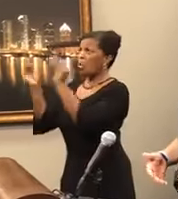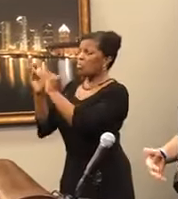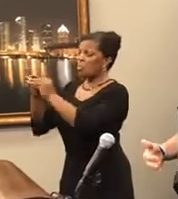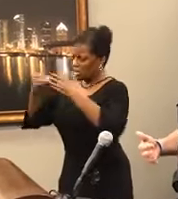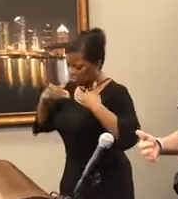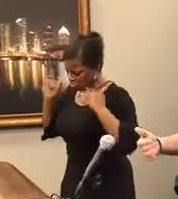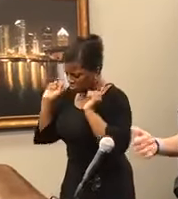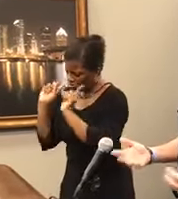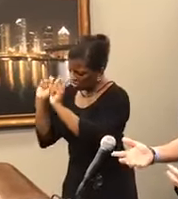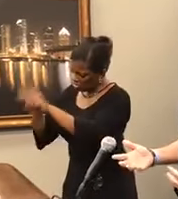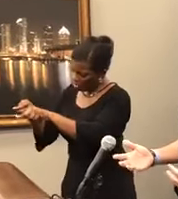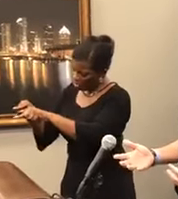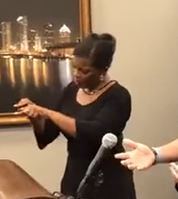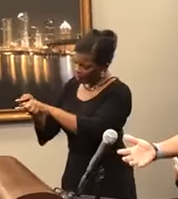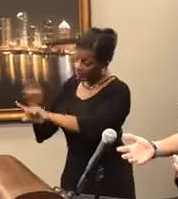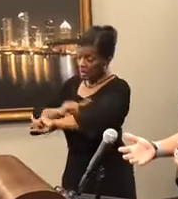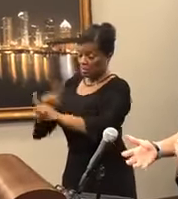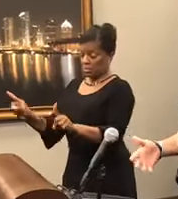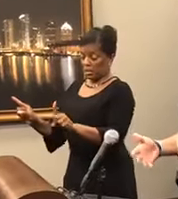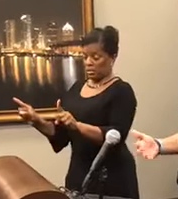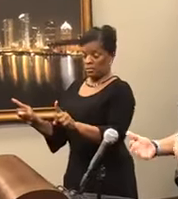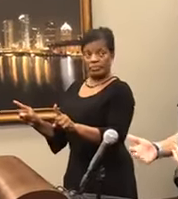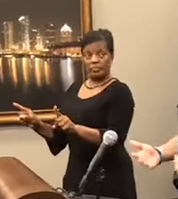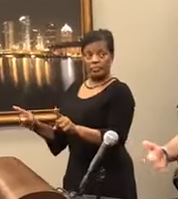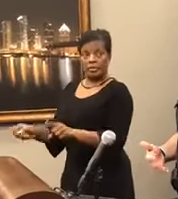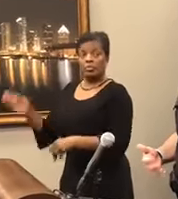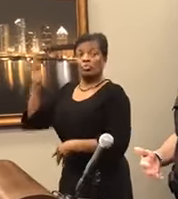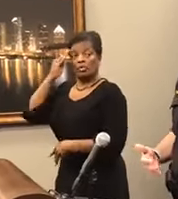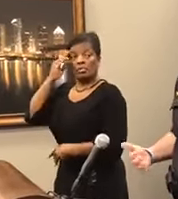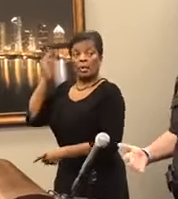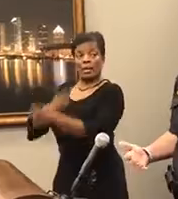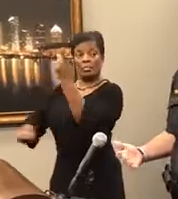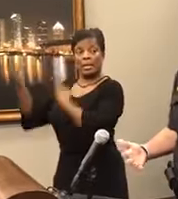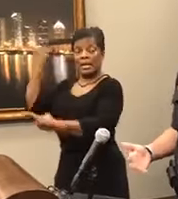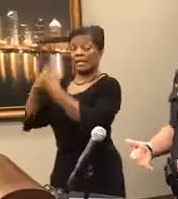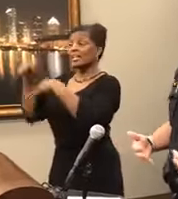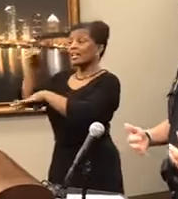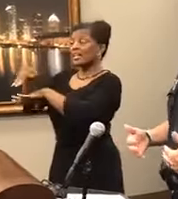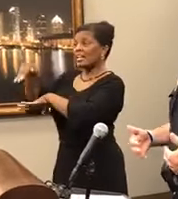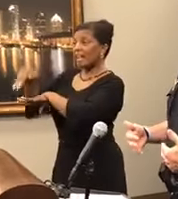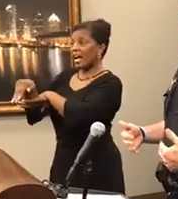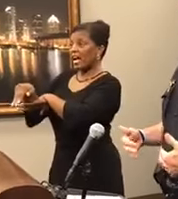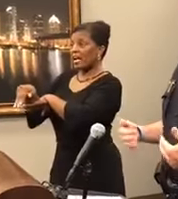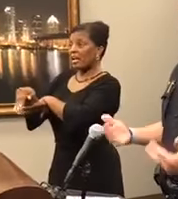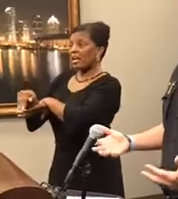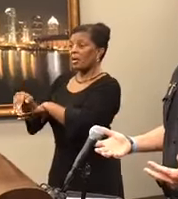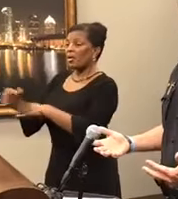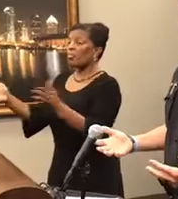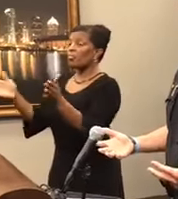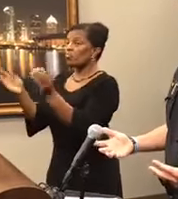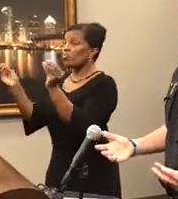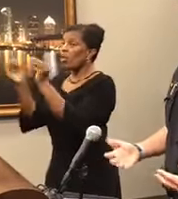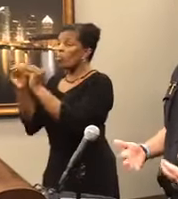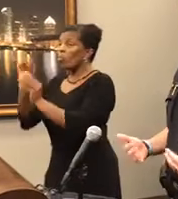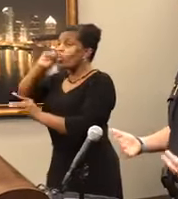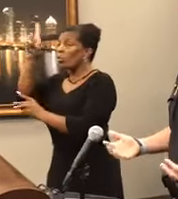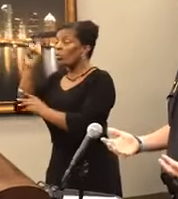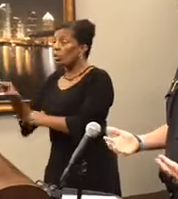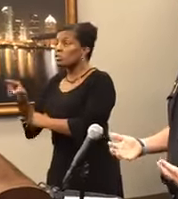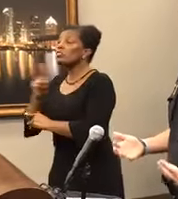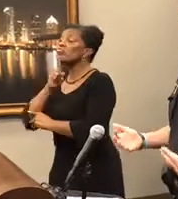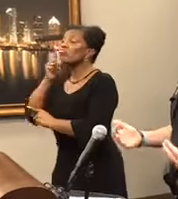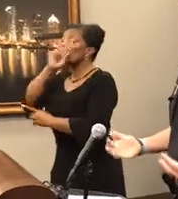go. Unfortunately, we knew by coming out here tonight that we would probably create a lot more questions, but the